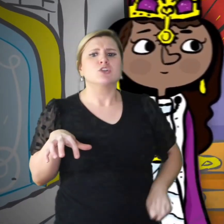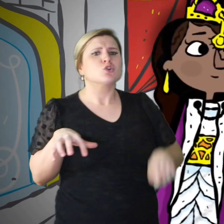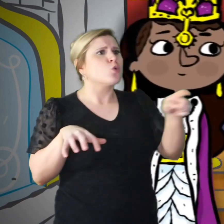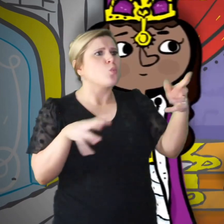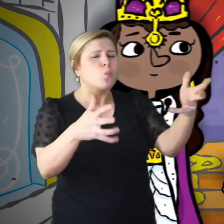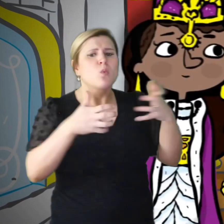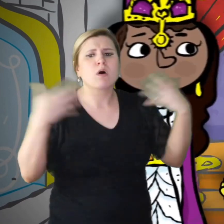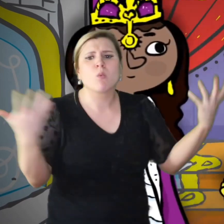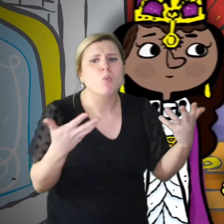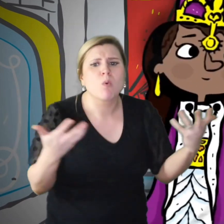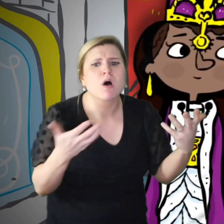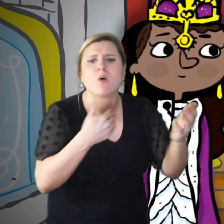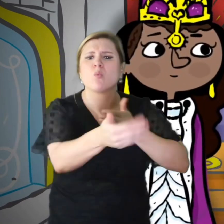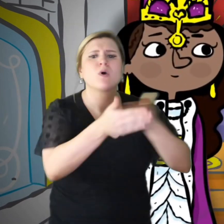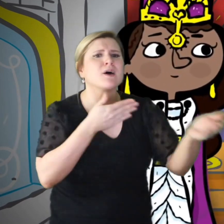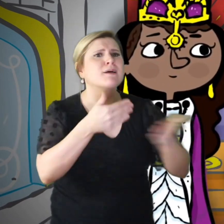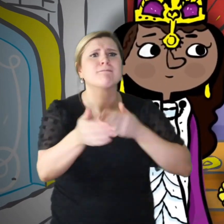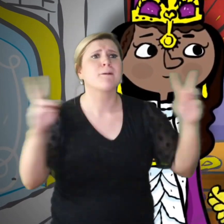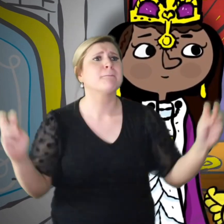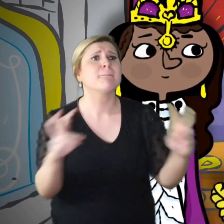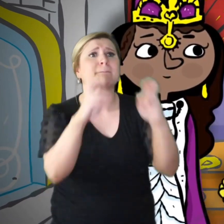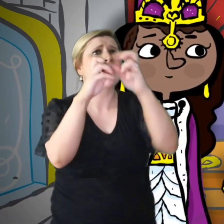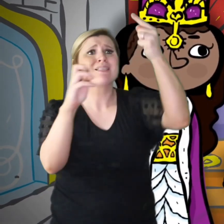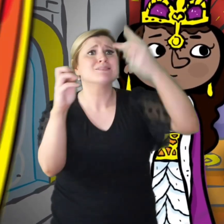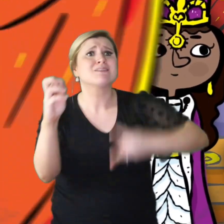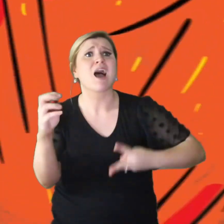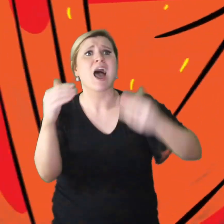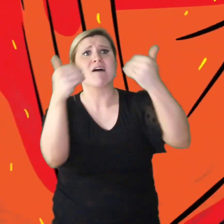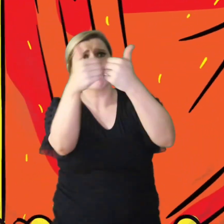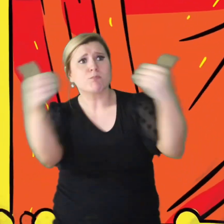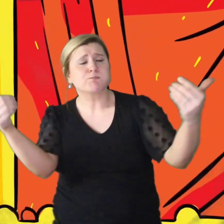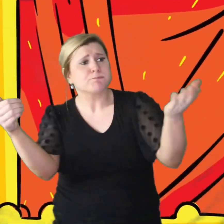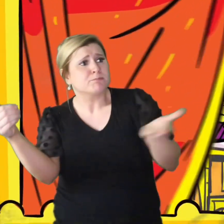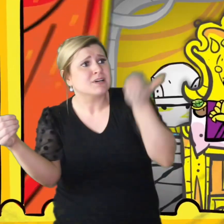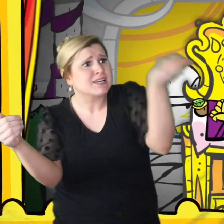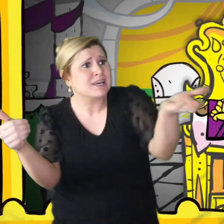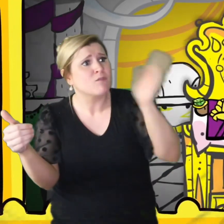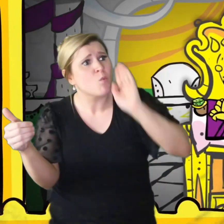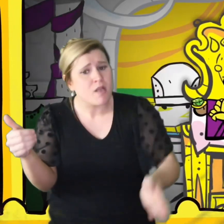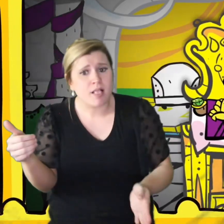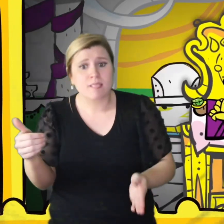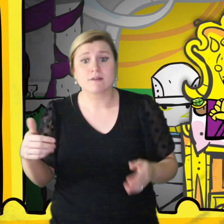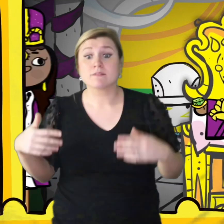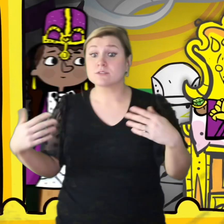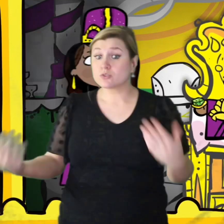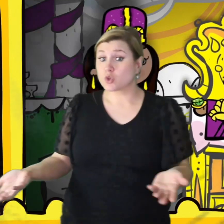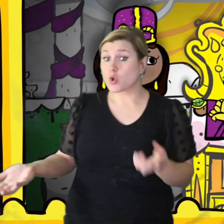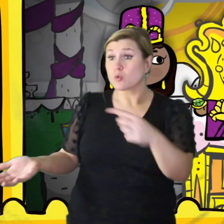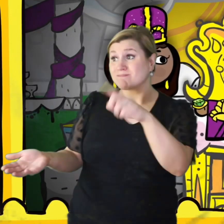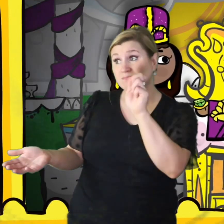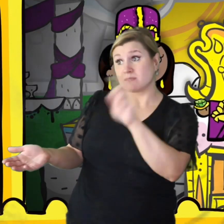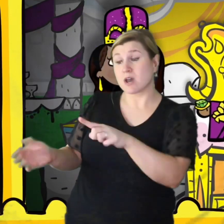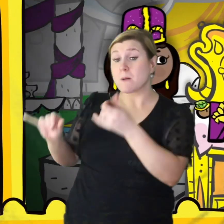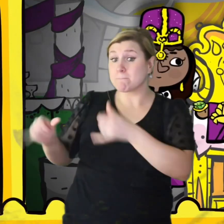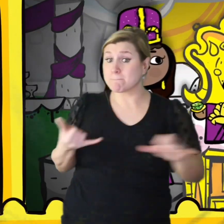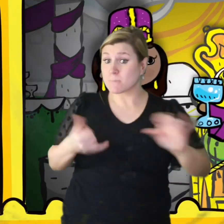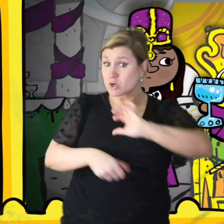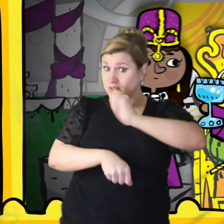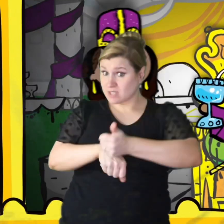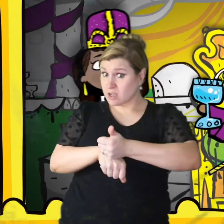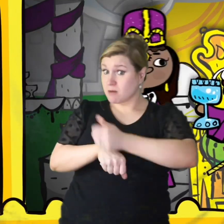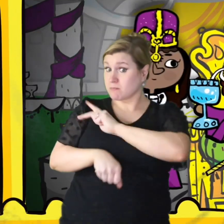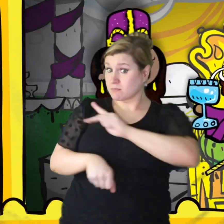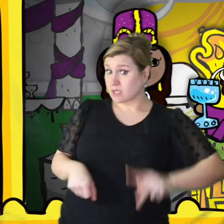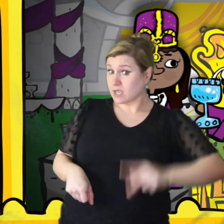she had prepared for them, and the king agreed. Esther held a banquet and then asked the king and Haman to come to a